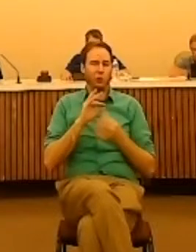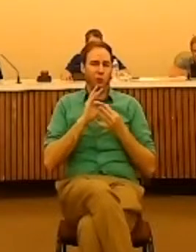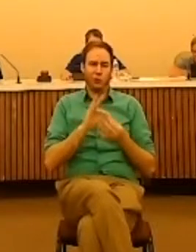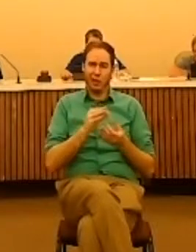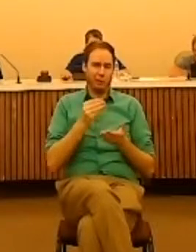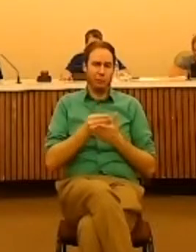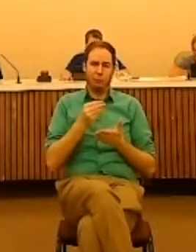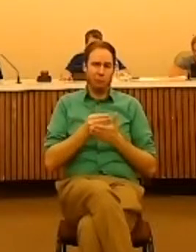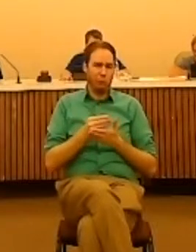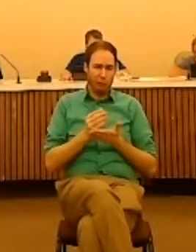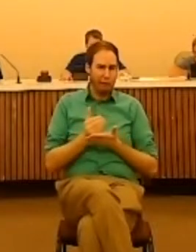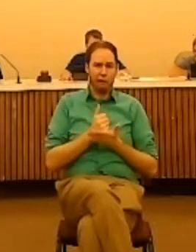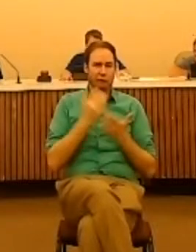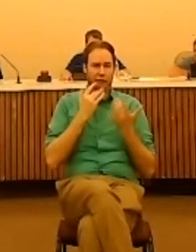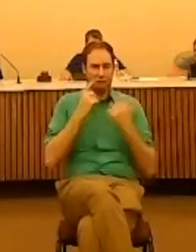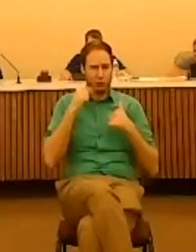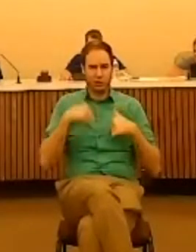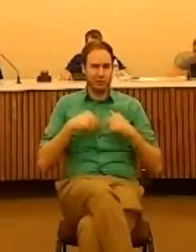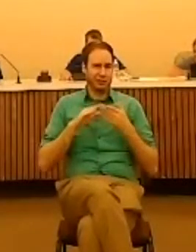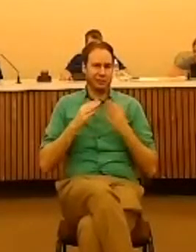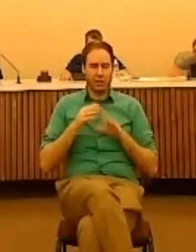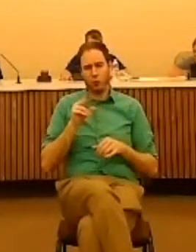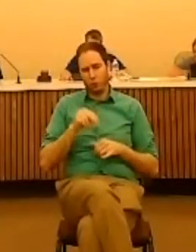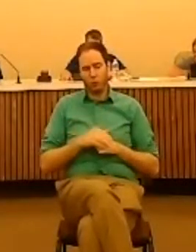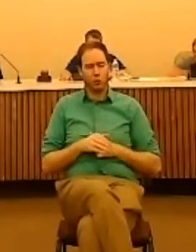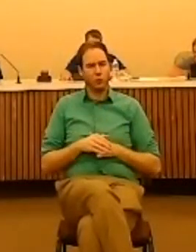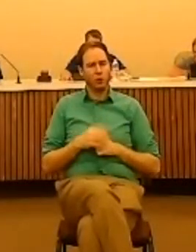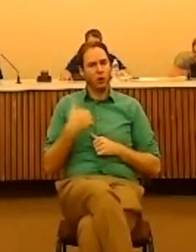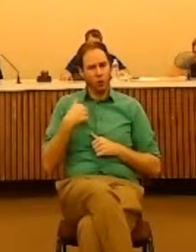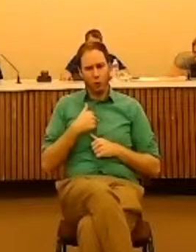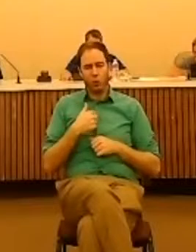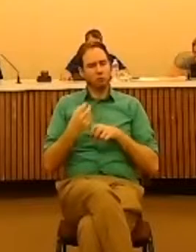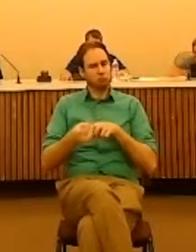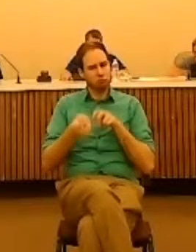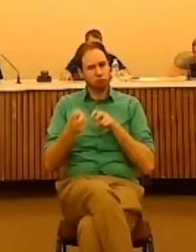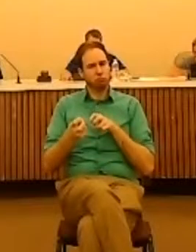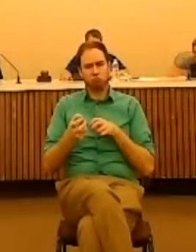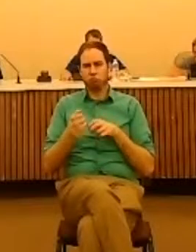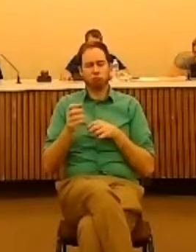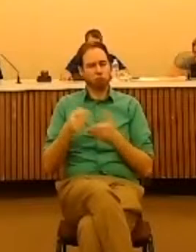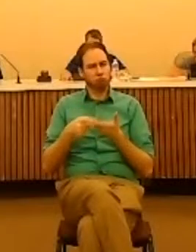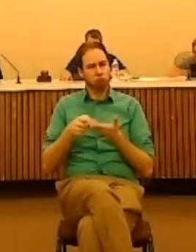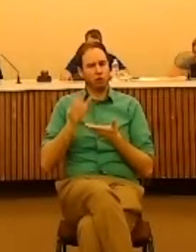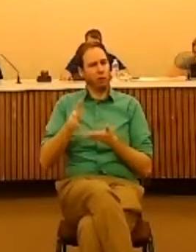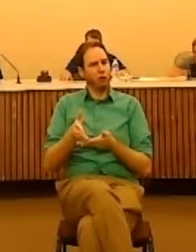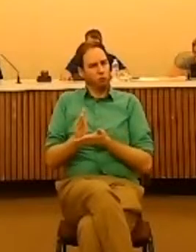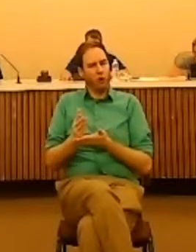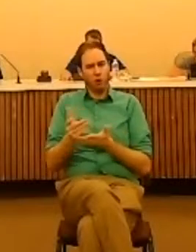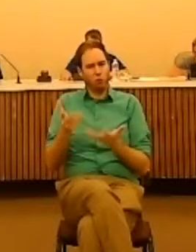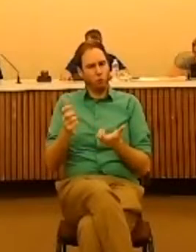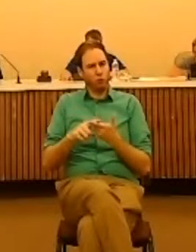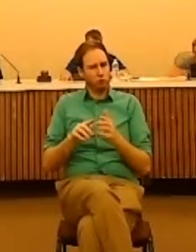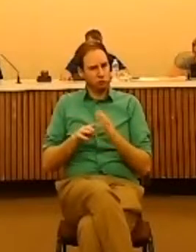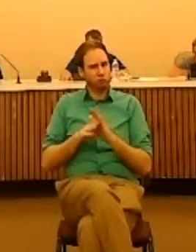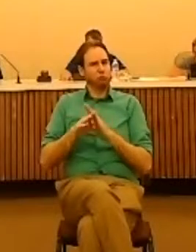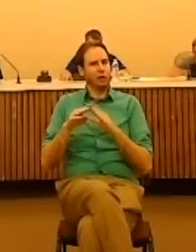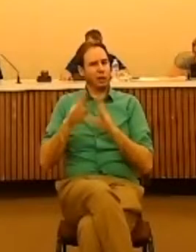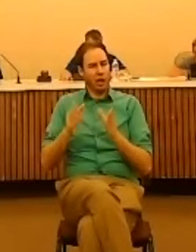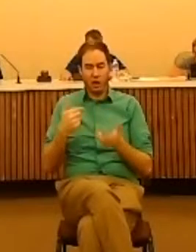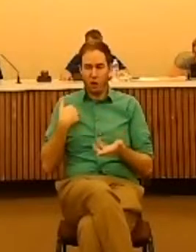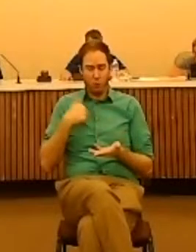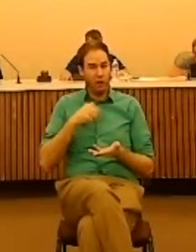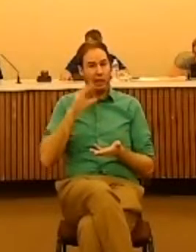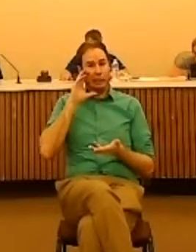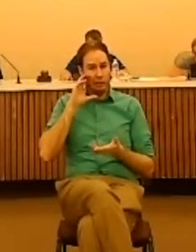a money grab for the town. This is about somebody's rights. And we absolutely are